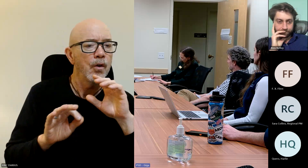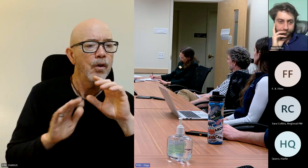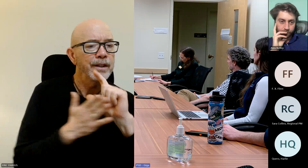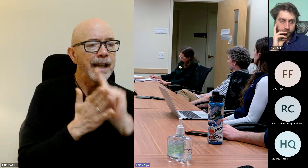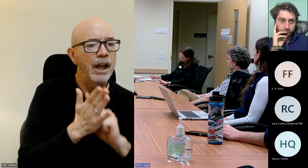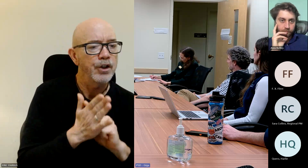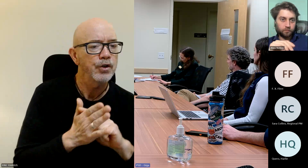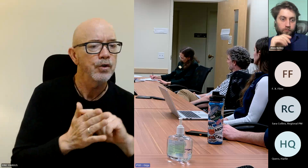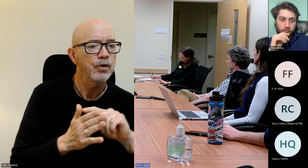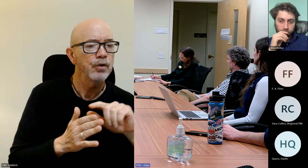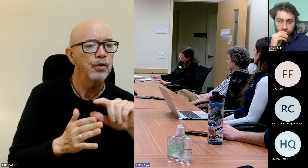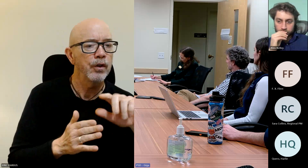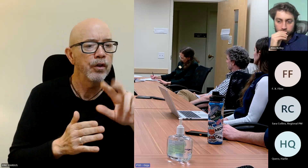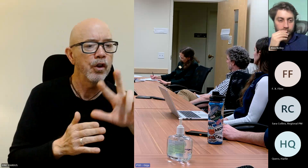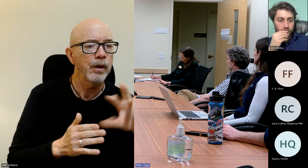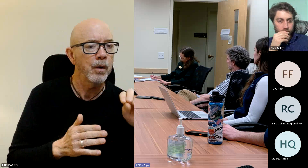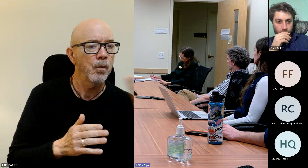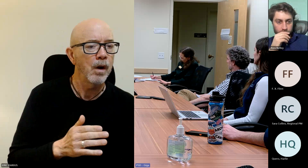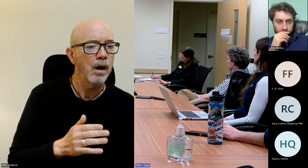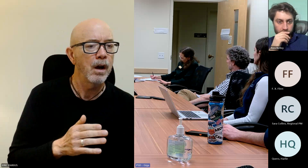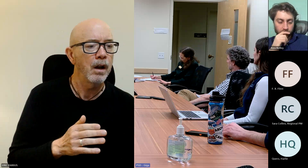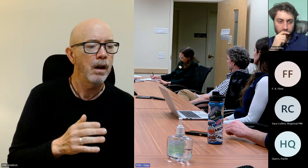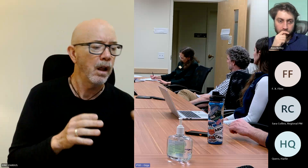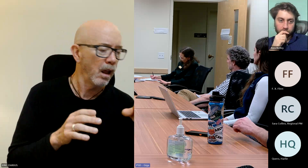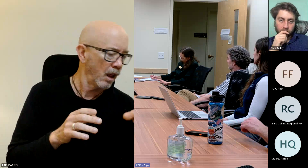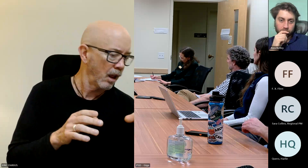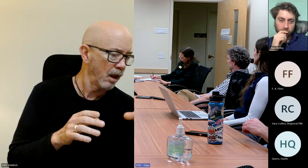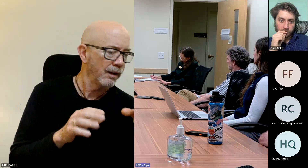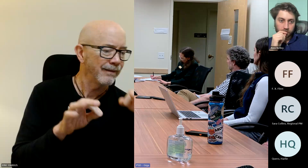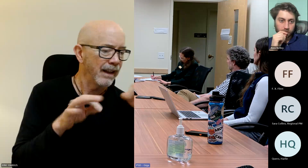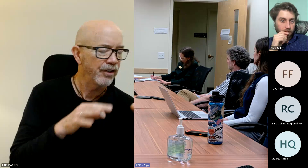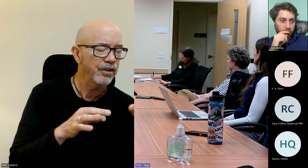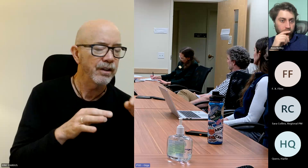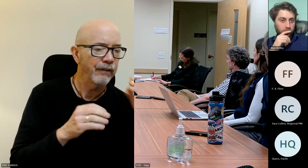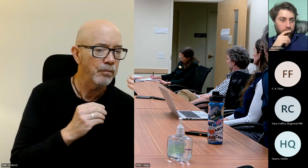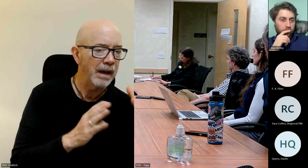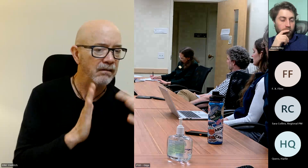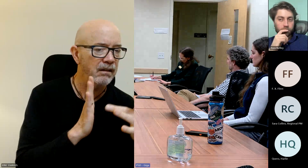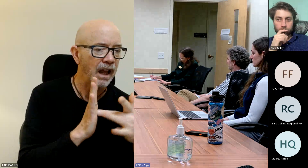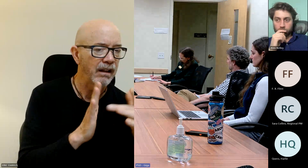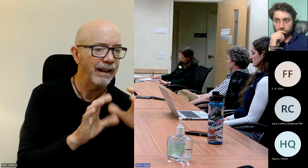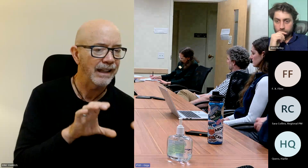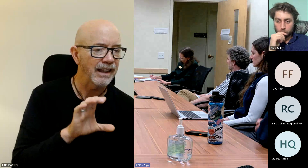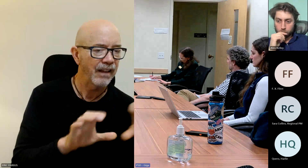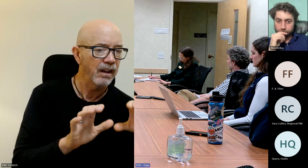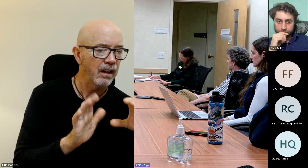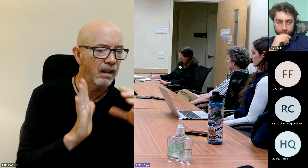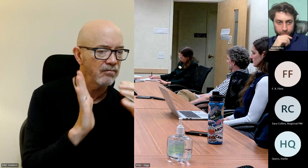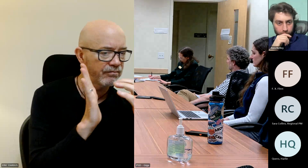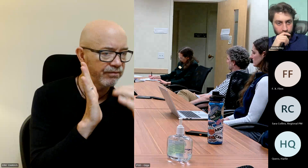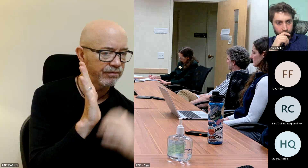3301. There's a definition of information technology activities, and that